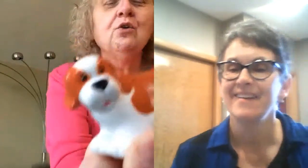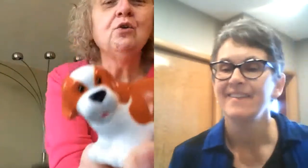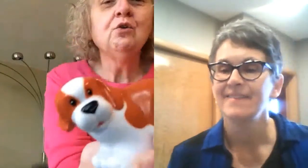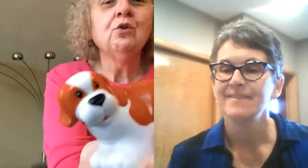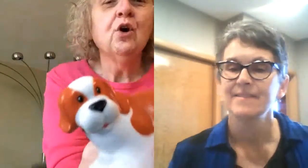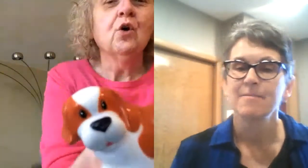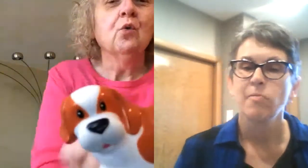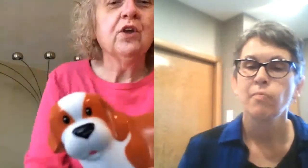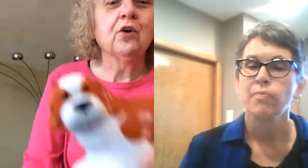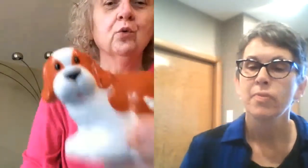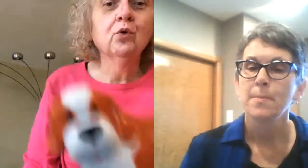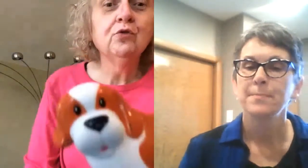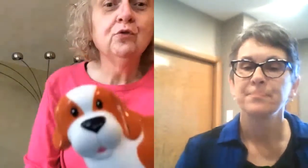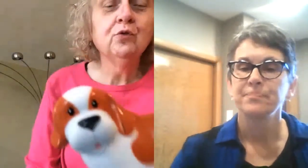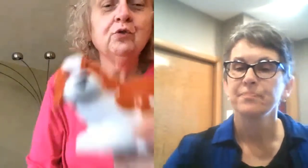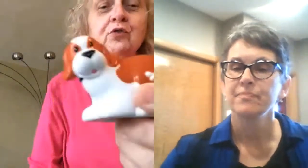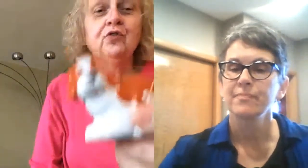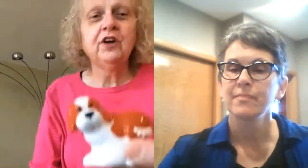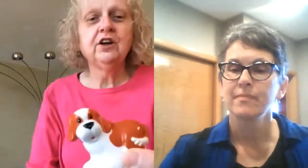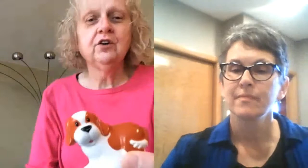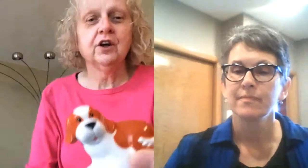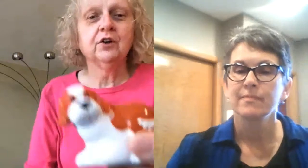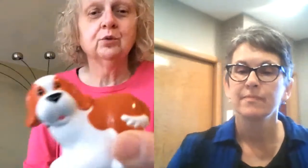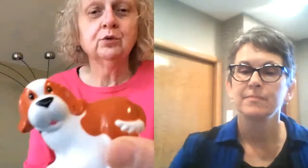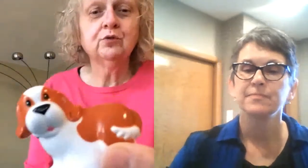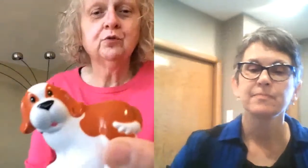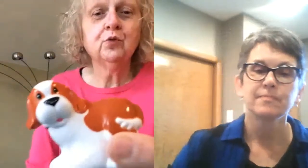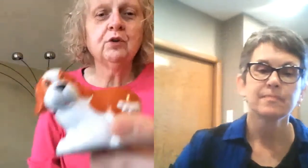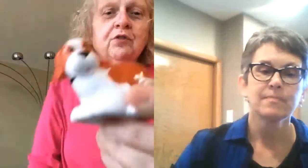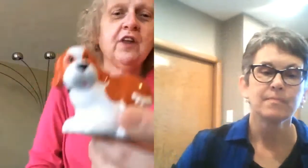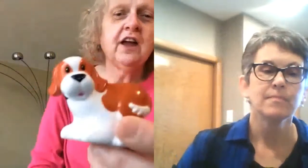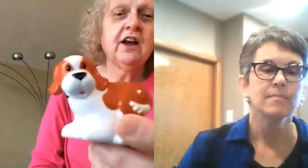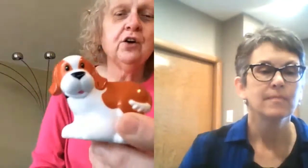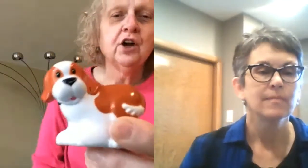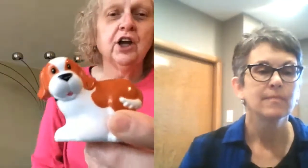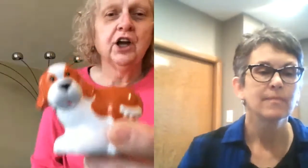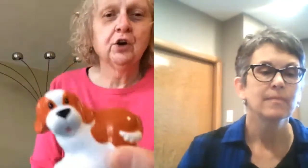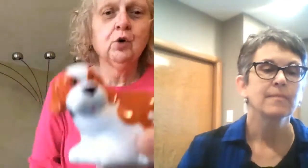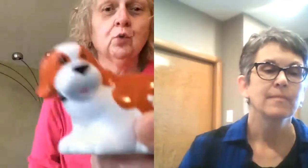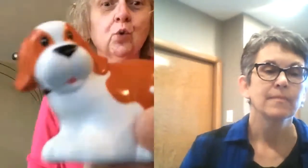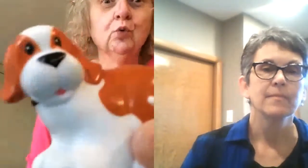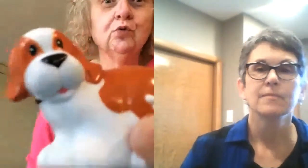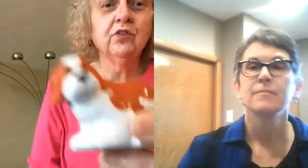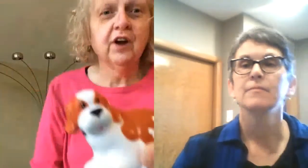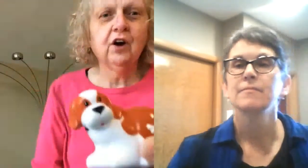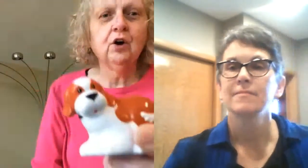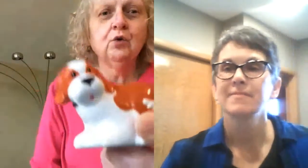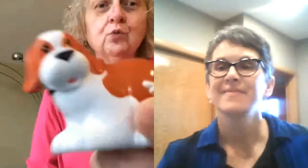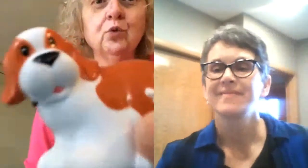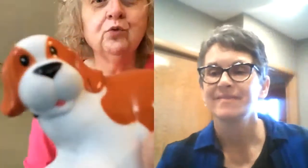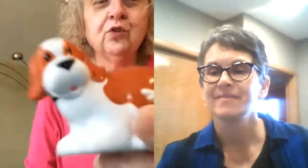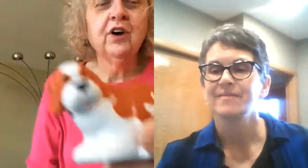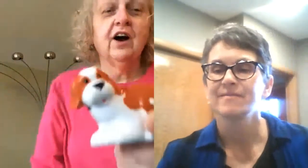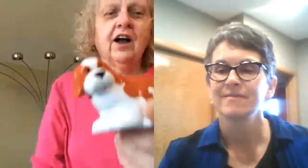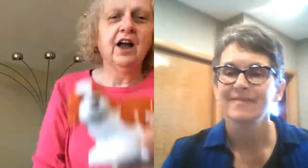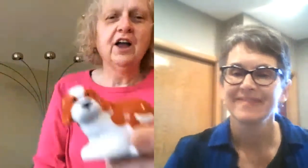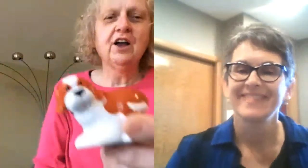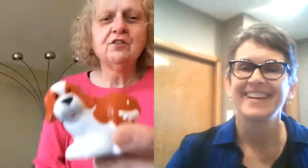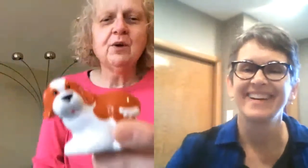E-I-E-I-O. With a woof woof here and a woof woof there. Here a woof, there a